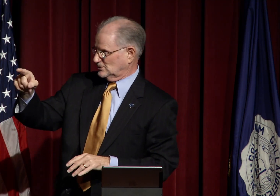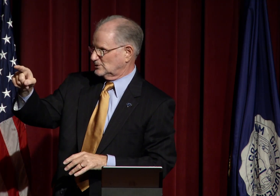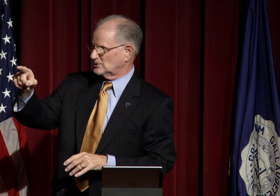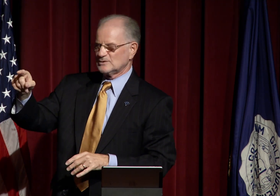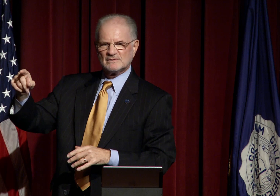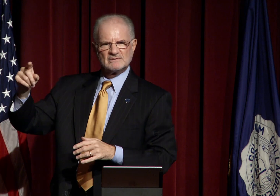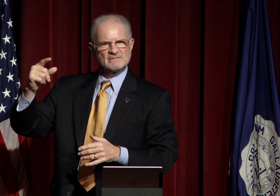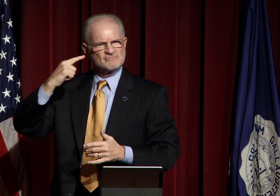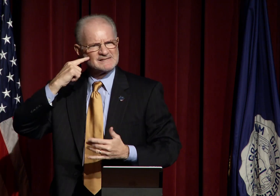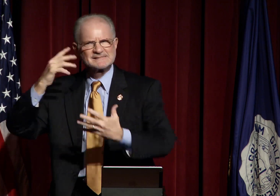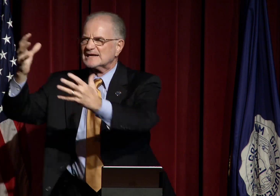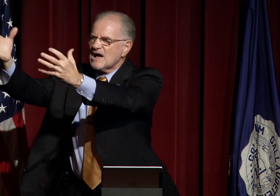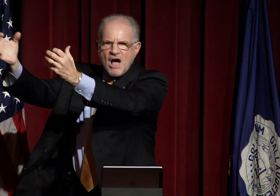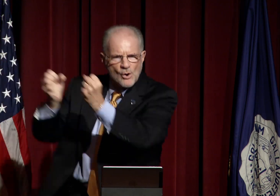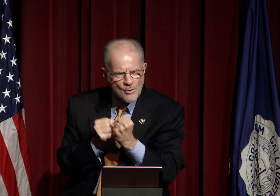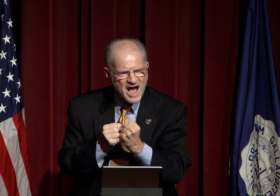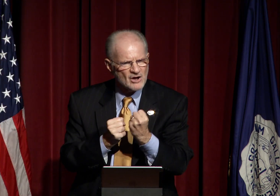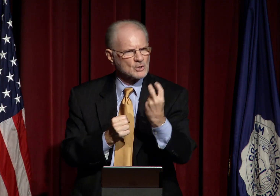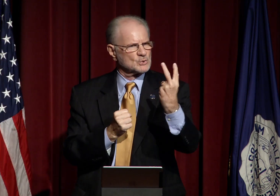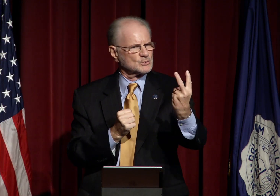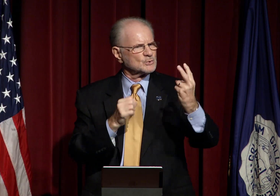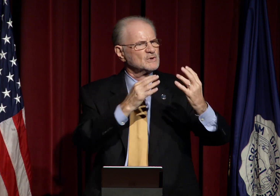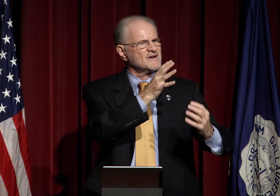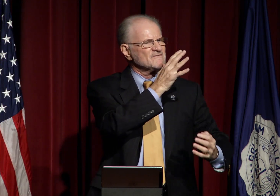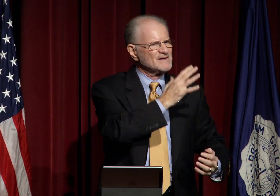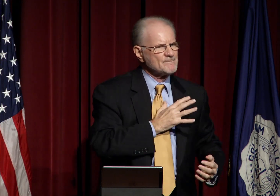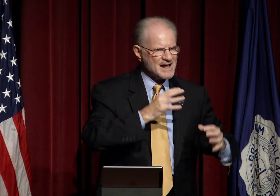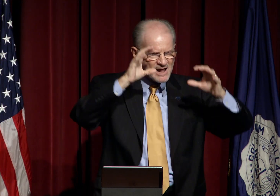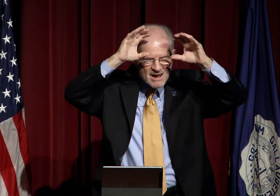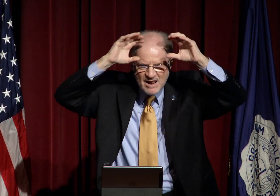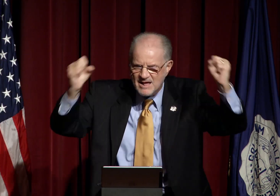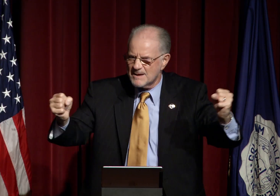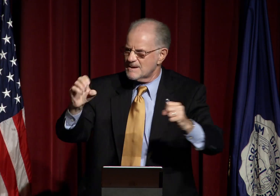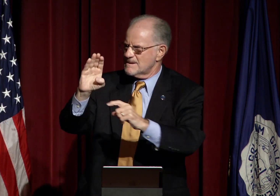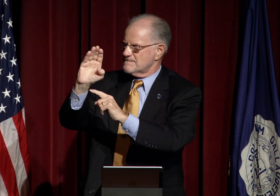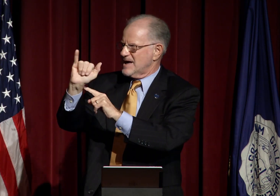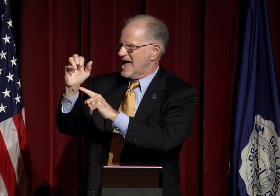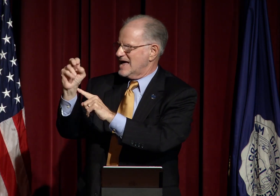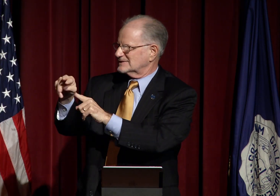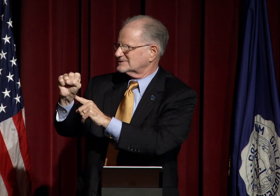screens more recently, the addition at the National Zoo of 2 new female bison.